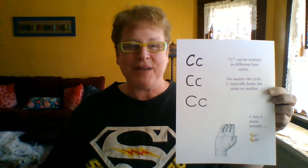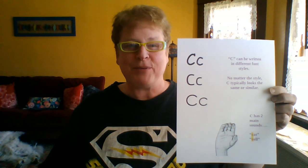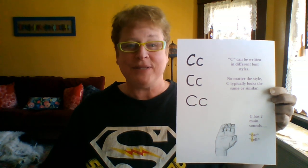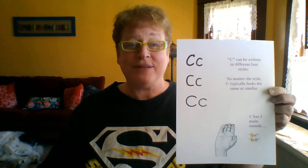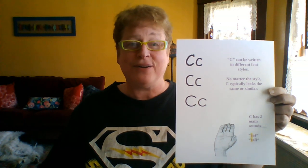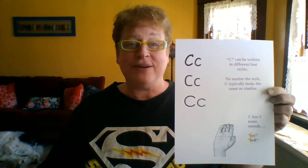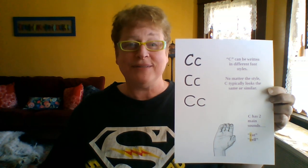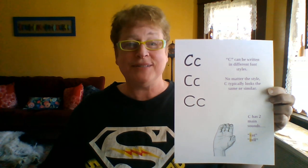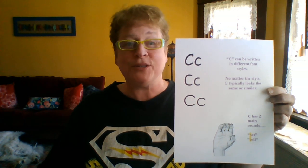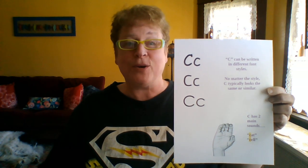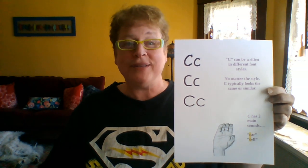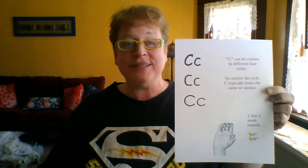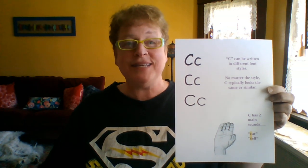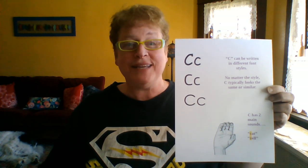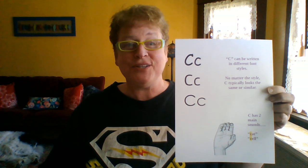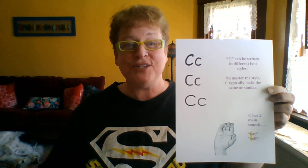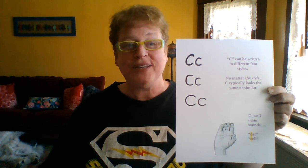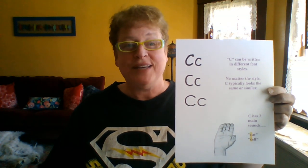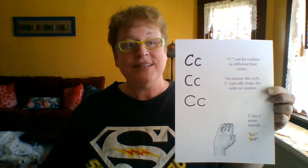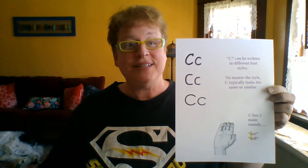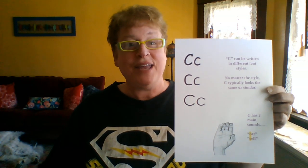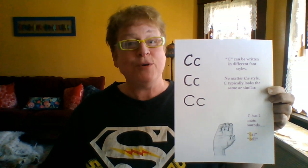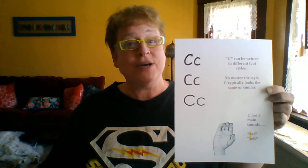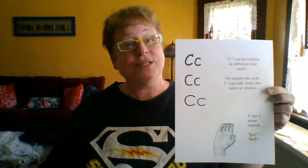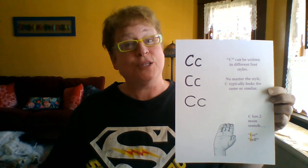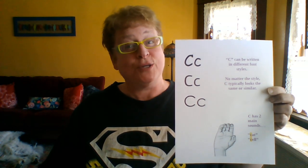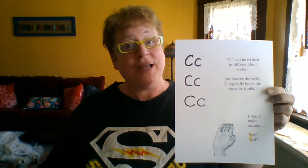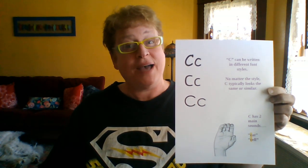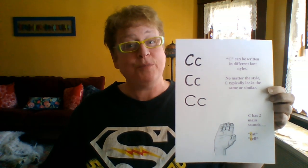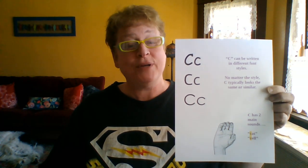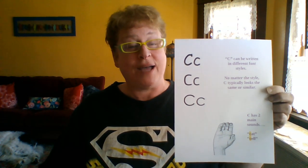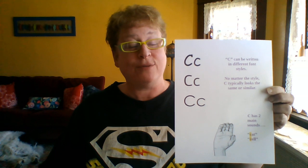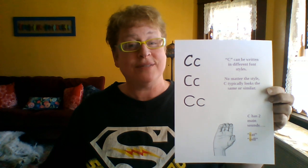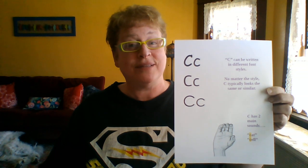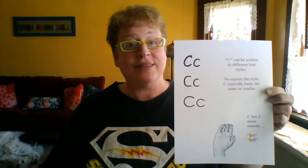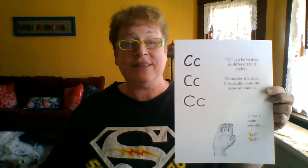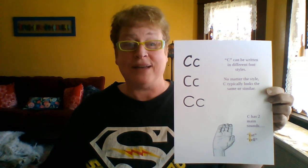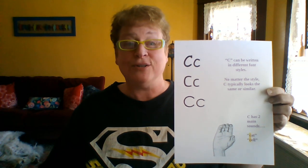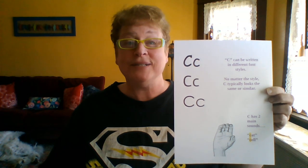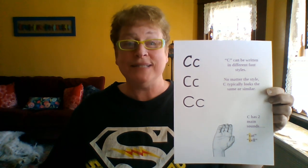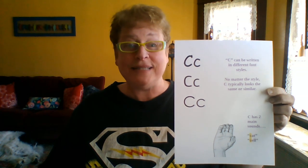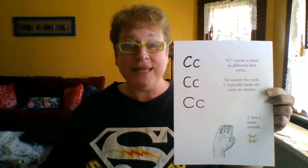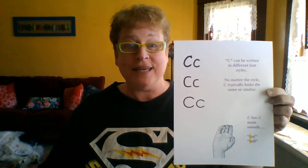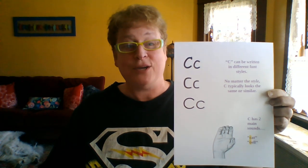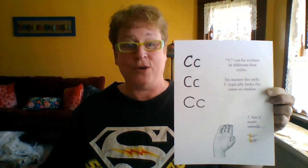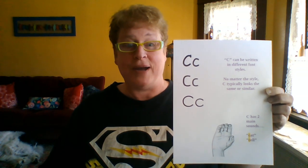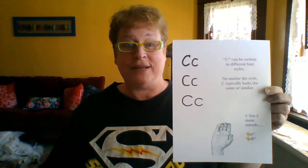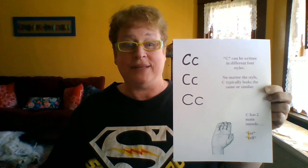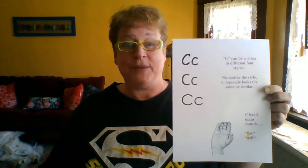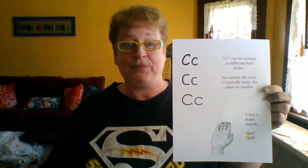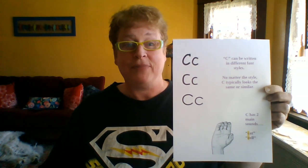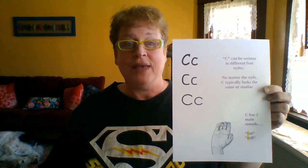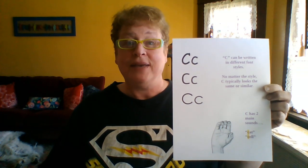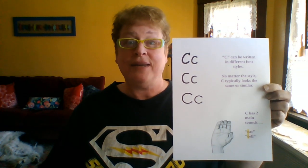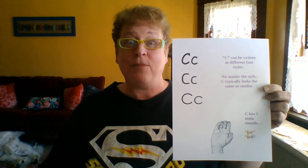Hi boys and girls, it's Laura the Teach. Today we're going to learn how to pronounce the letter C correctly. Now